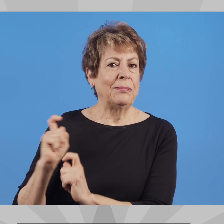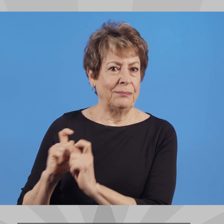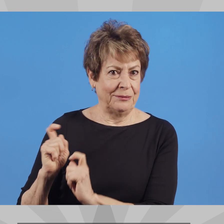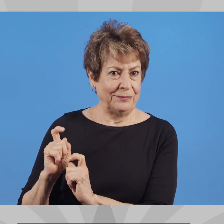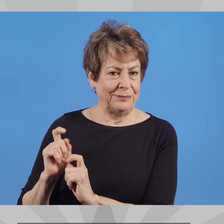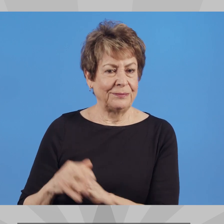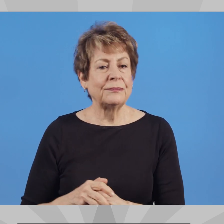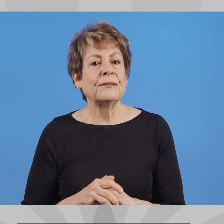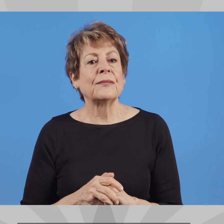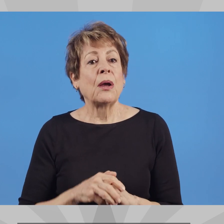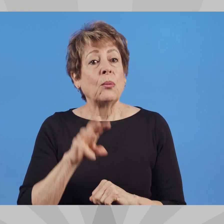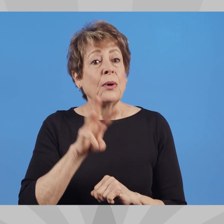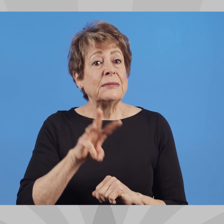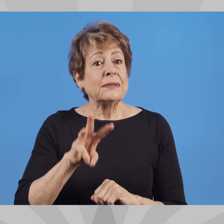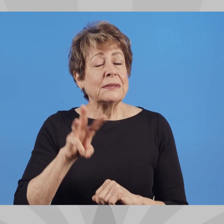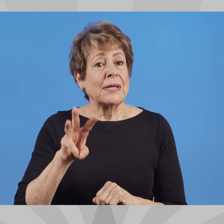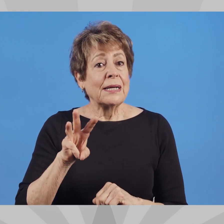Campaign funding, traditional.